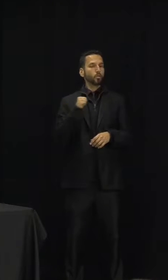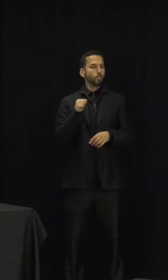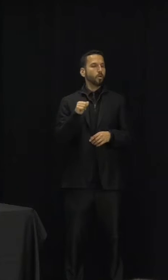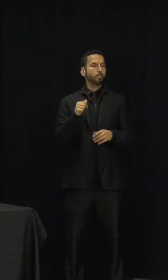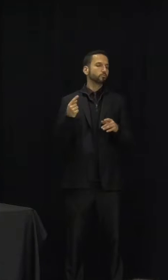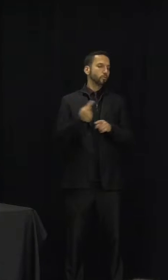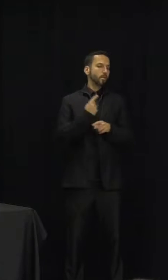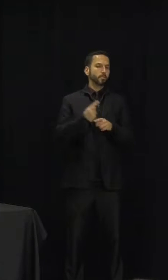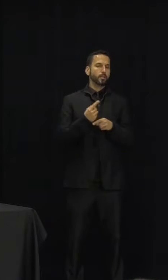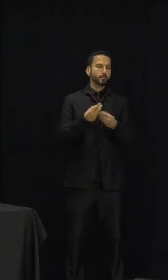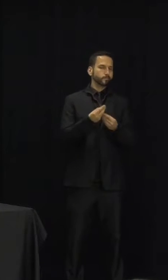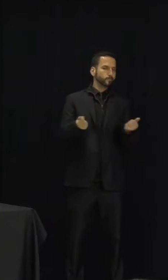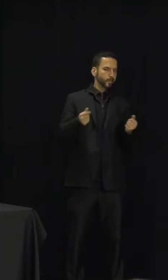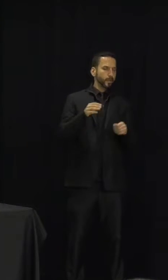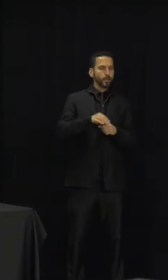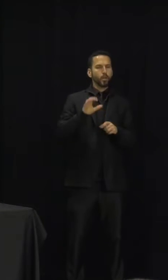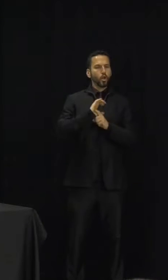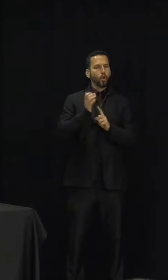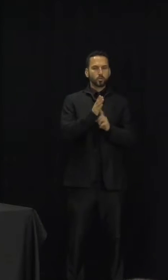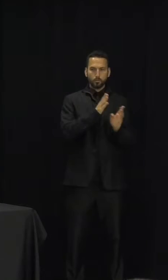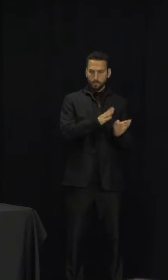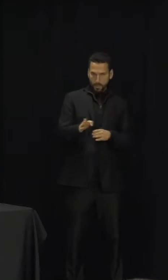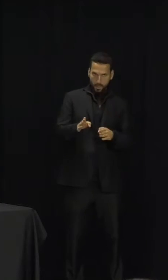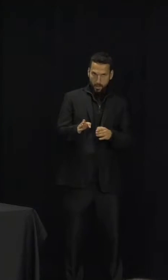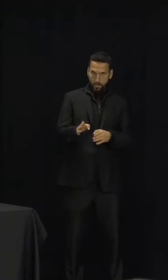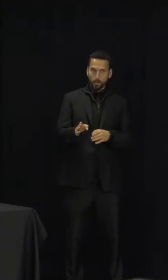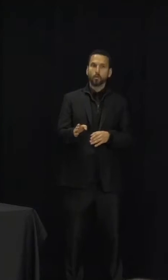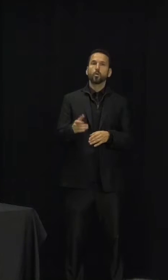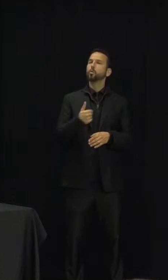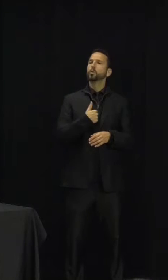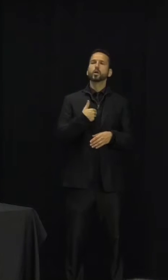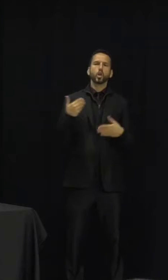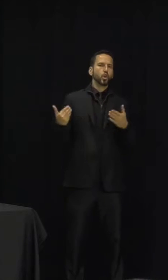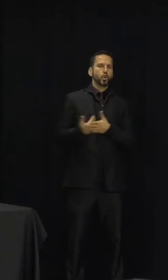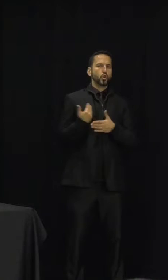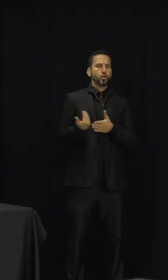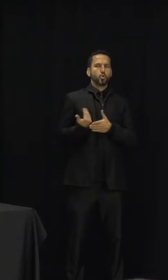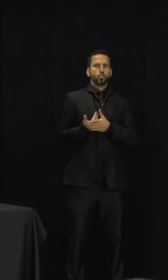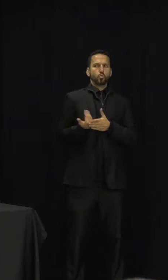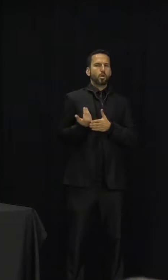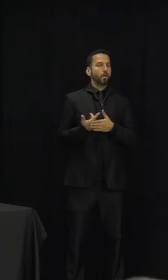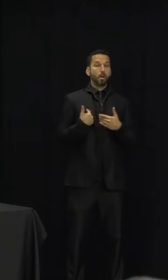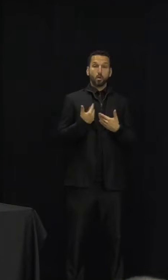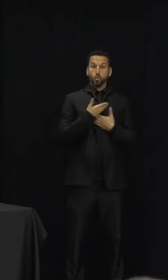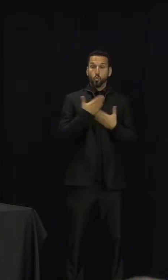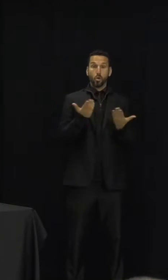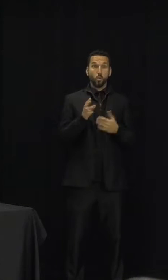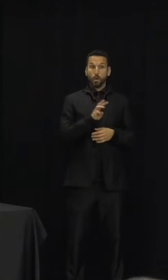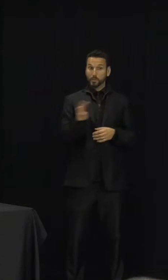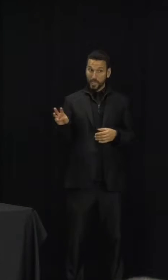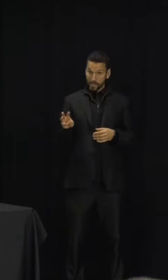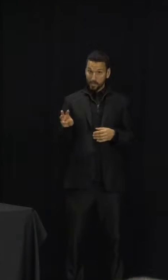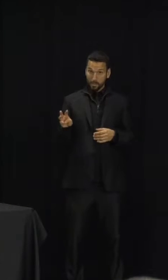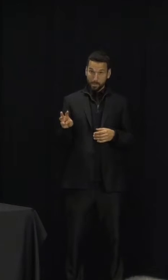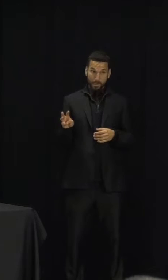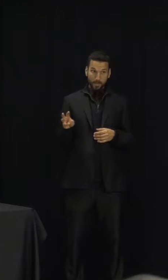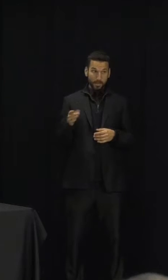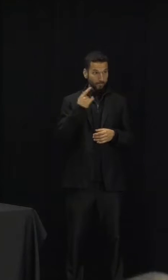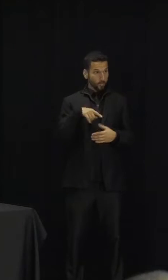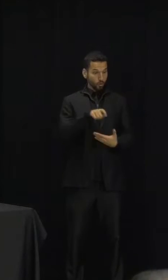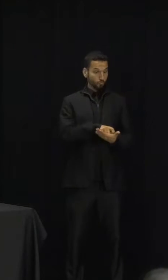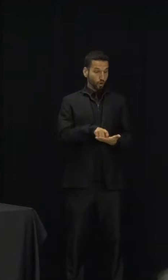organizations conceptualize disability equity as an issue of access. But the disability arts community